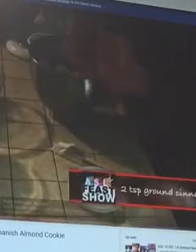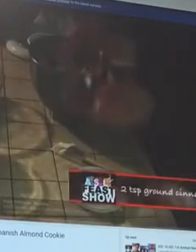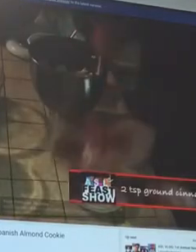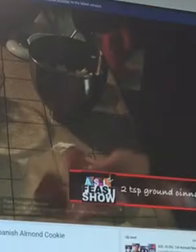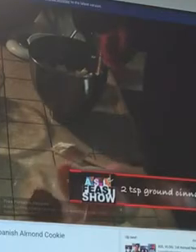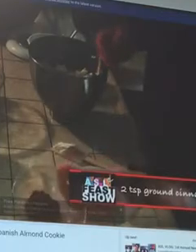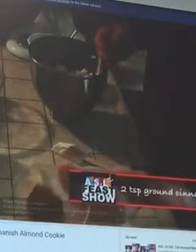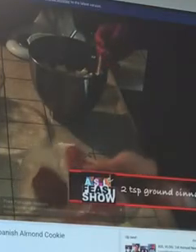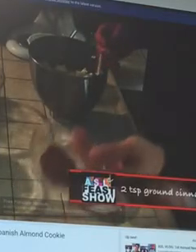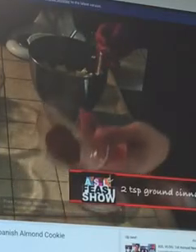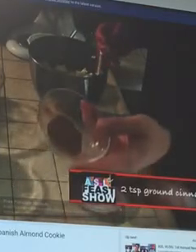good things to add